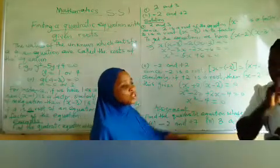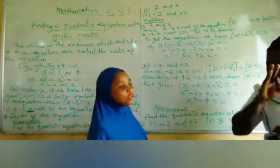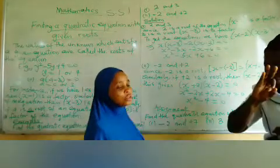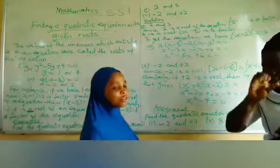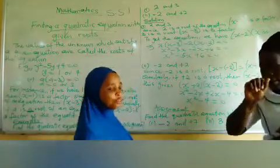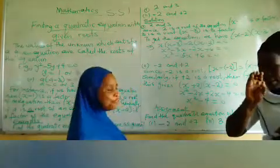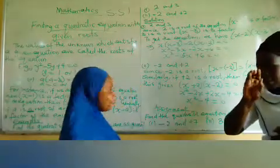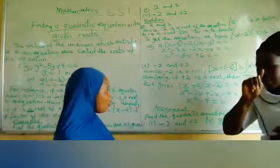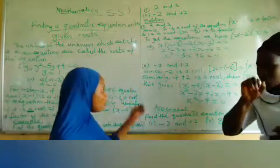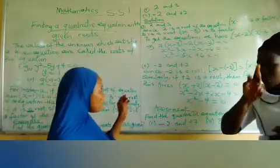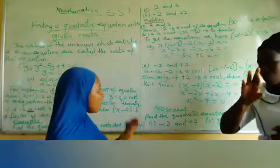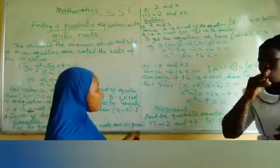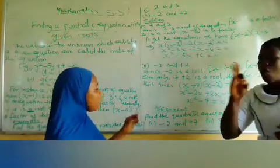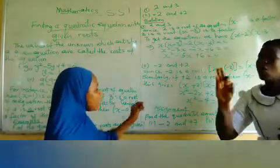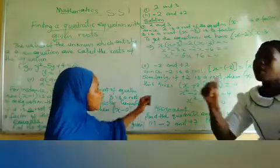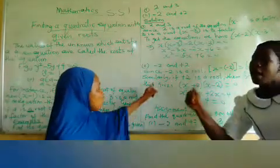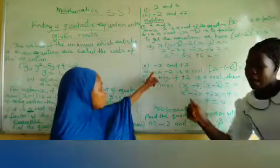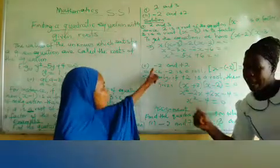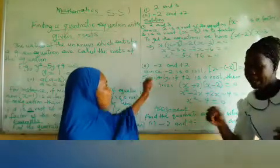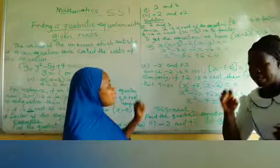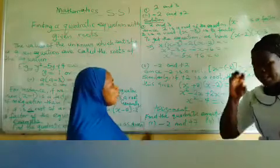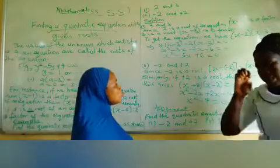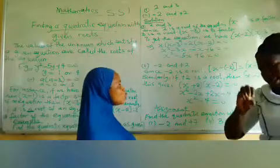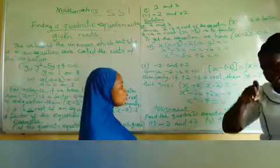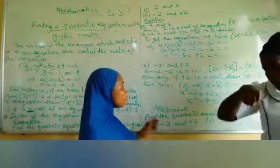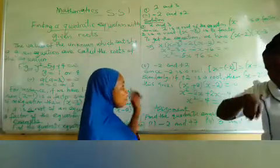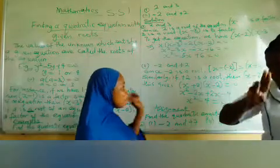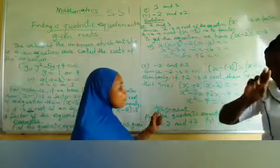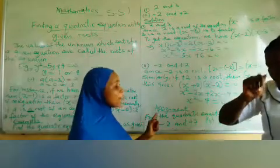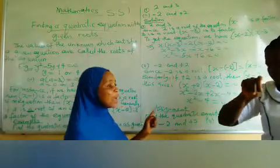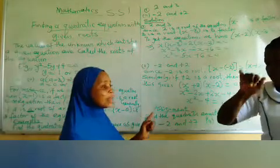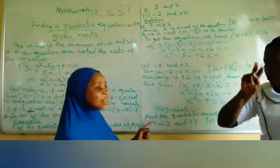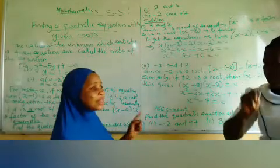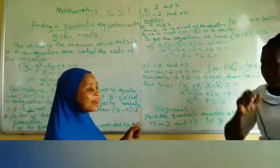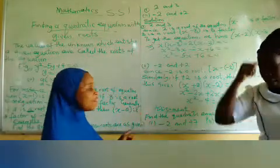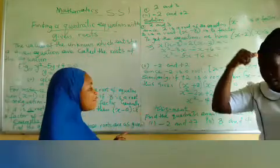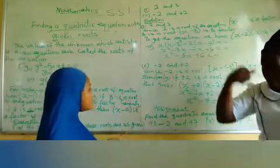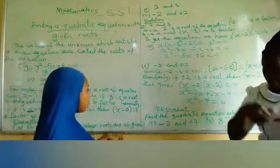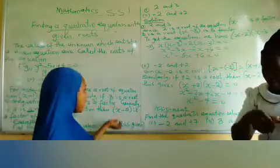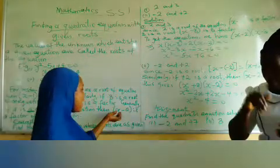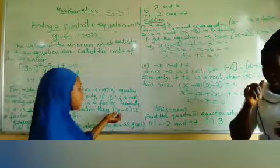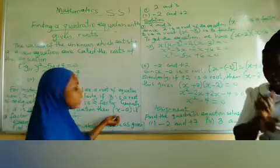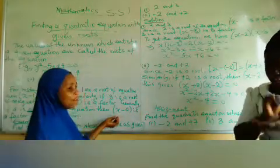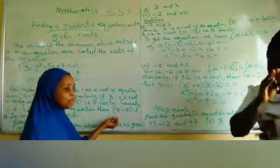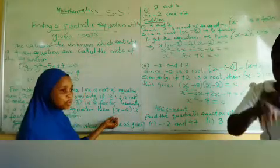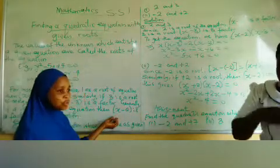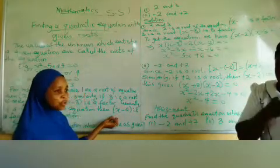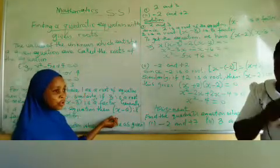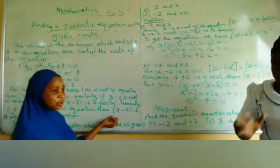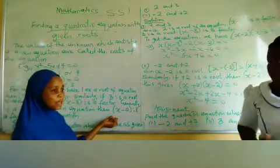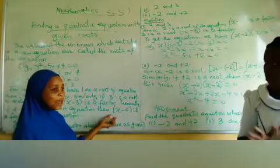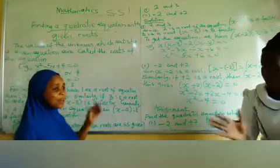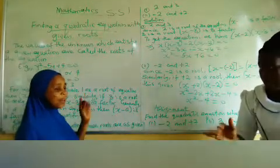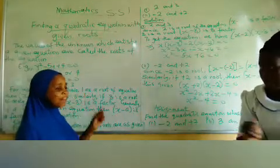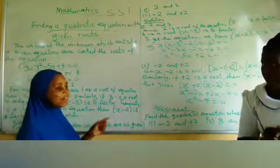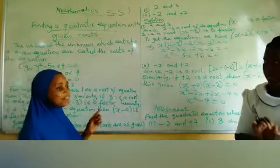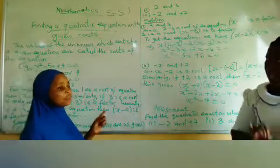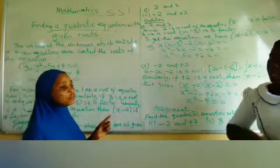equation from a is equal to minus 2. Remember the general formula I gave you, that whenever the root